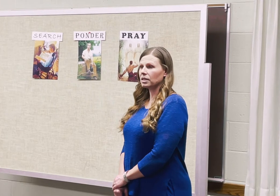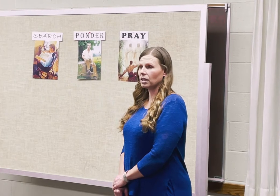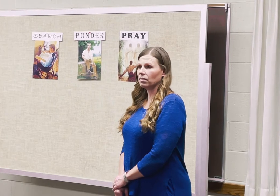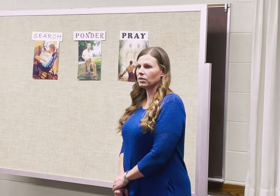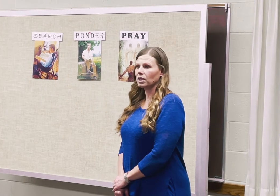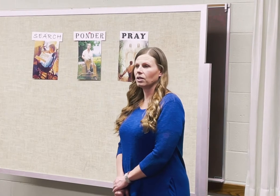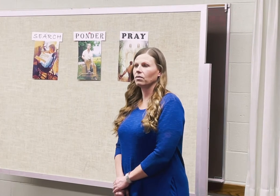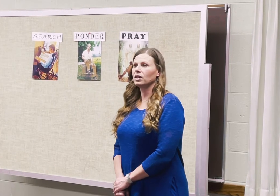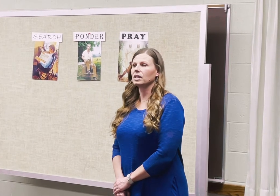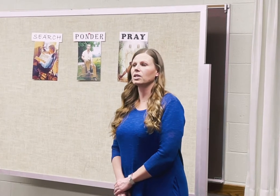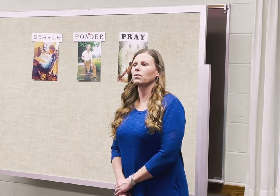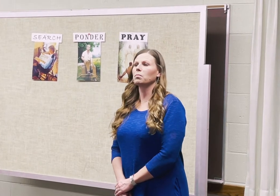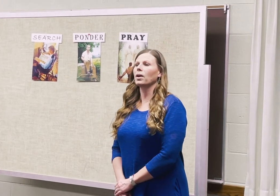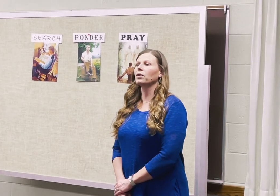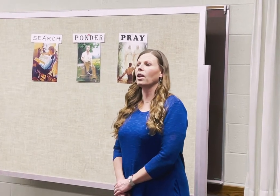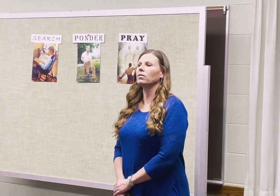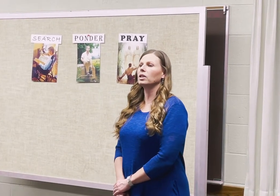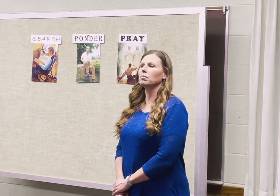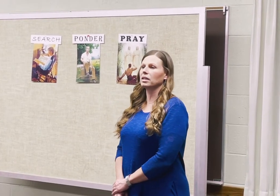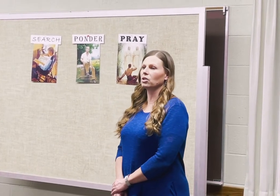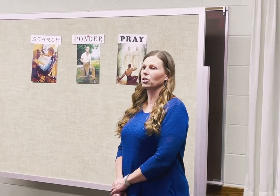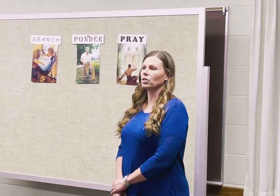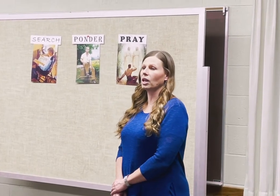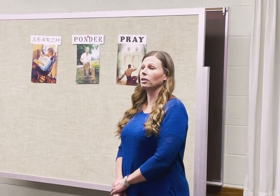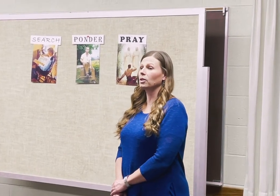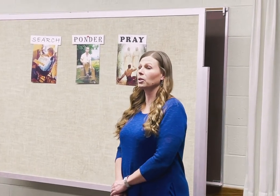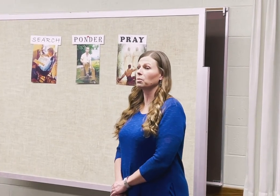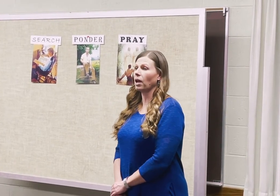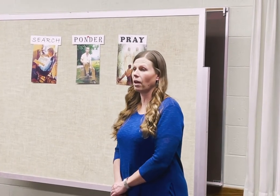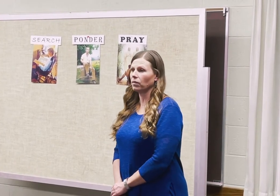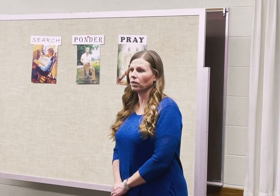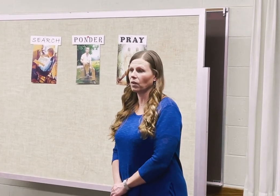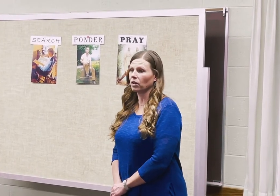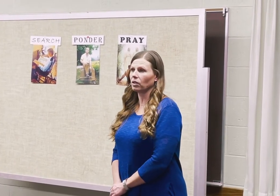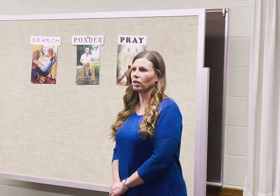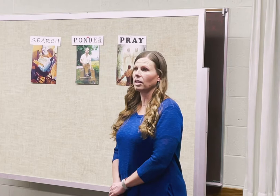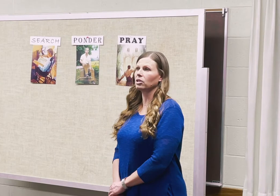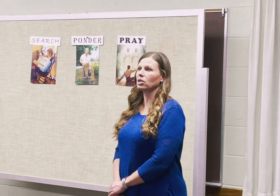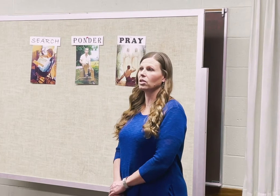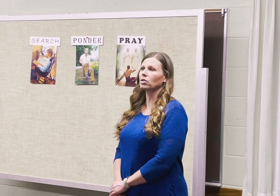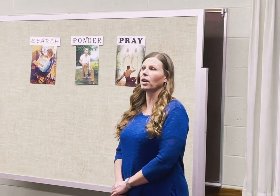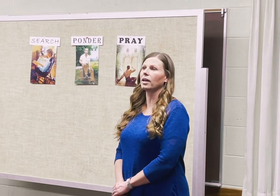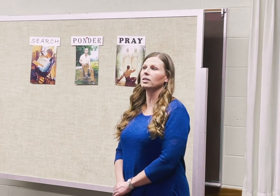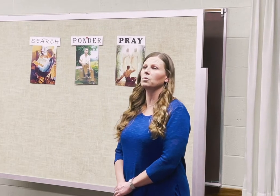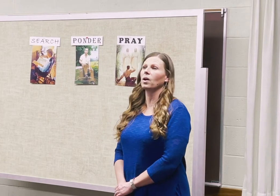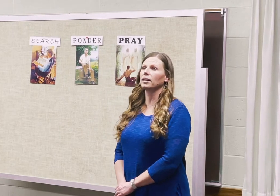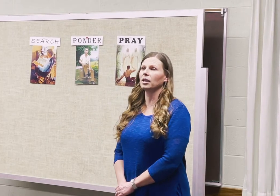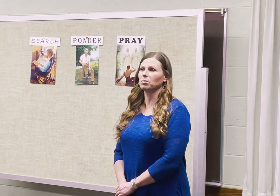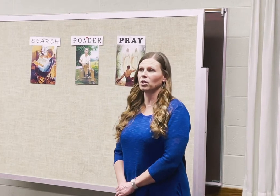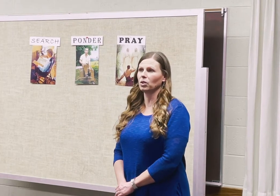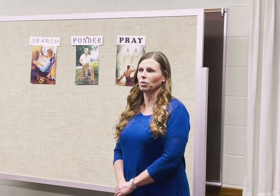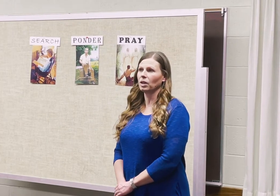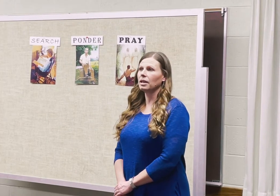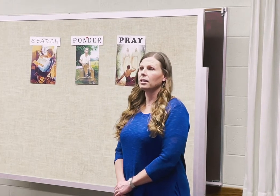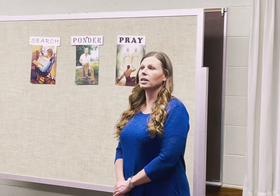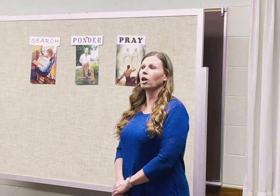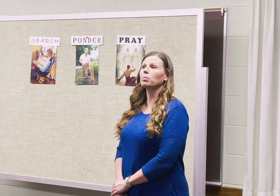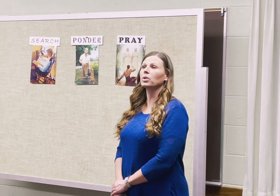received visits from other heavenly messengers and learned what Heavenly Father and Jesus Christ wanted him to do to help restore